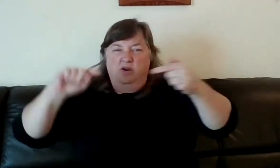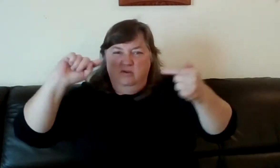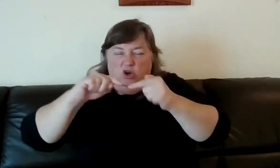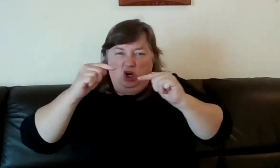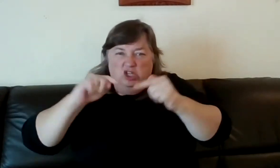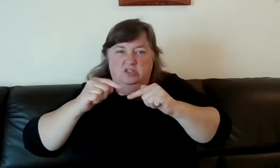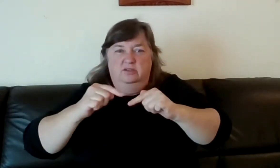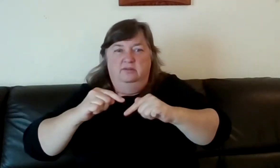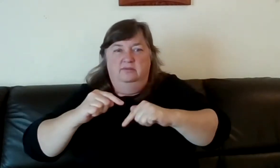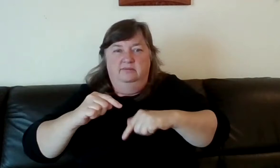Elbow hurt.